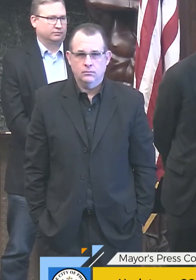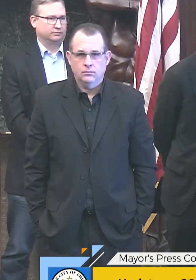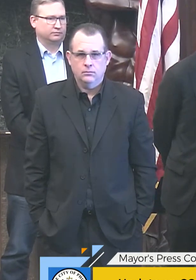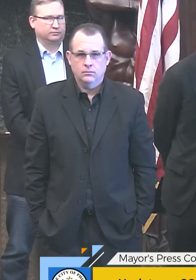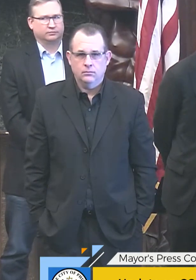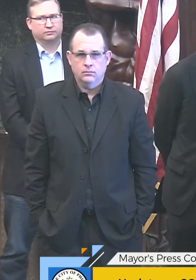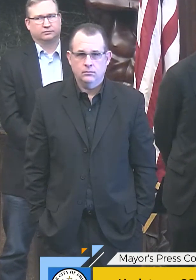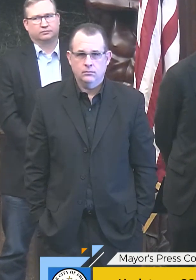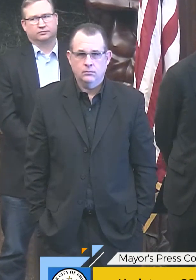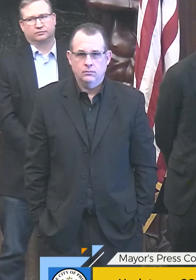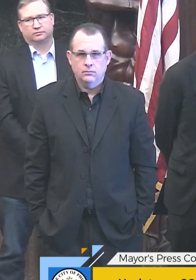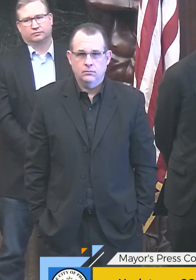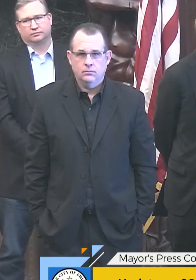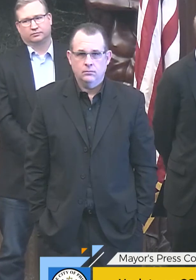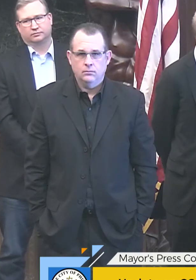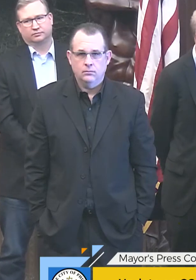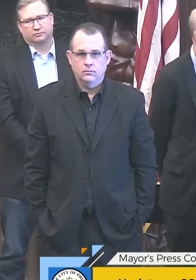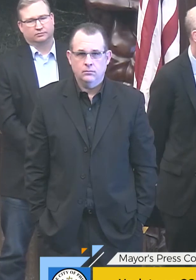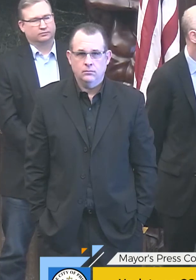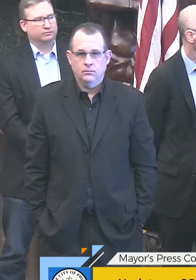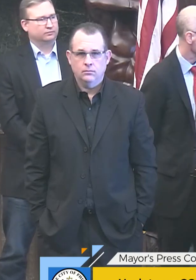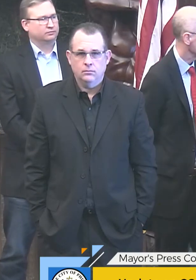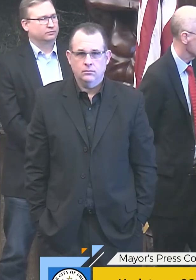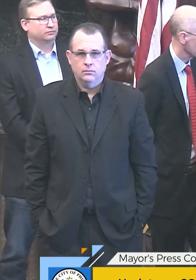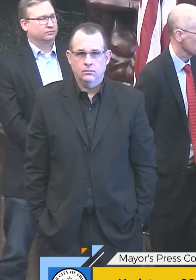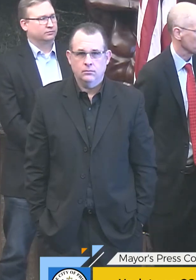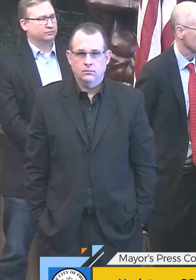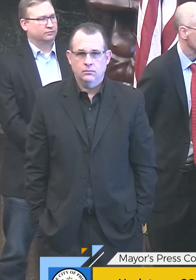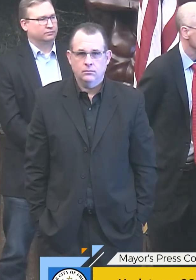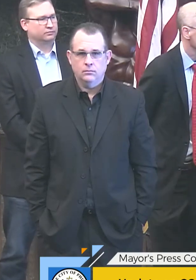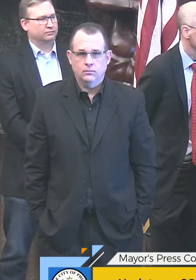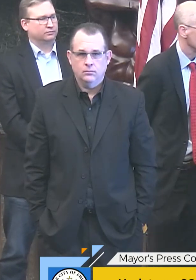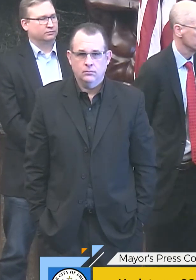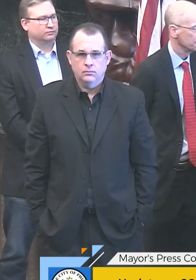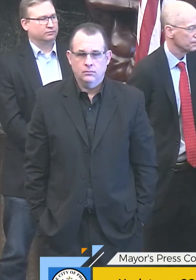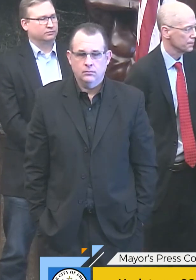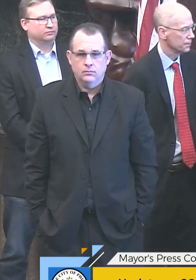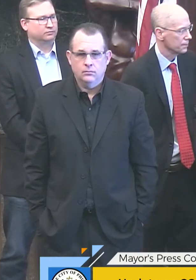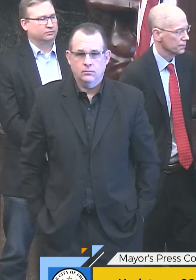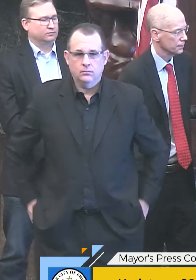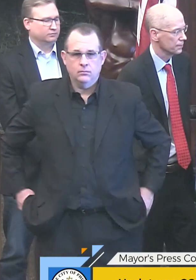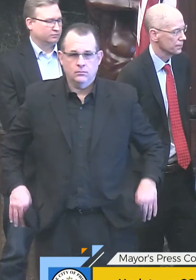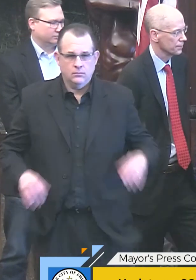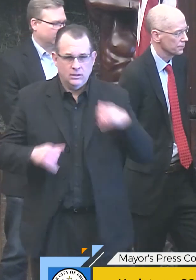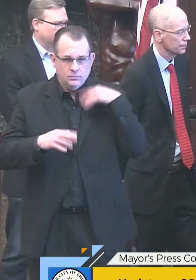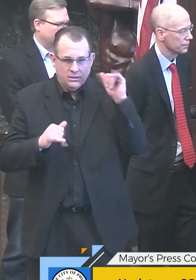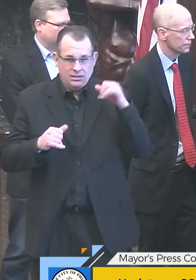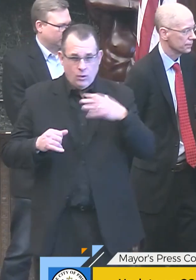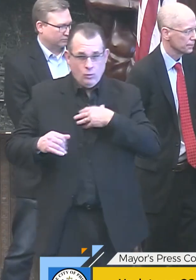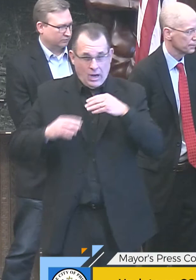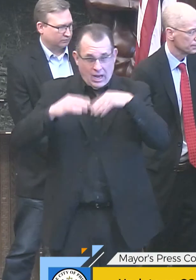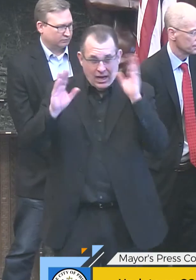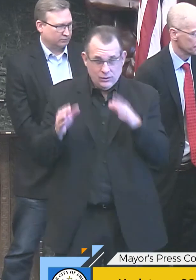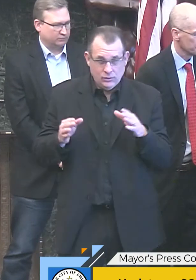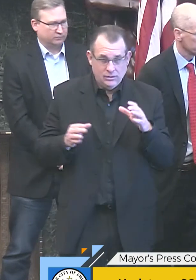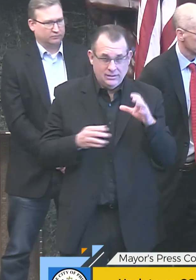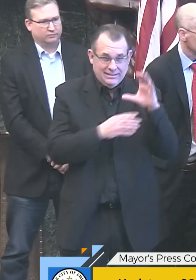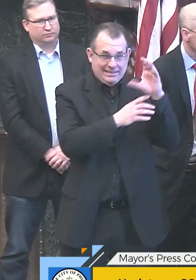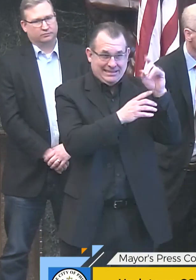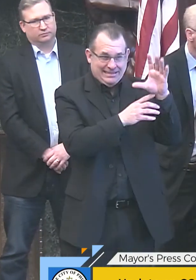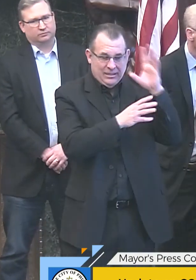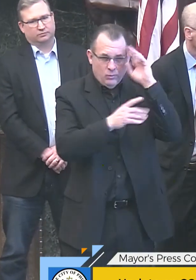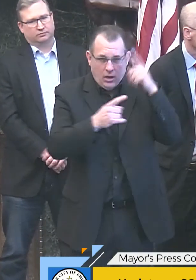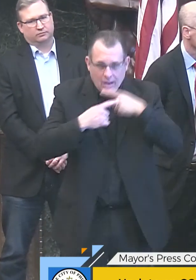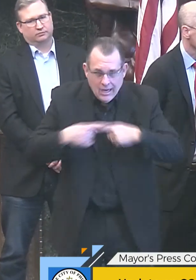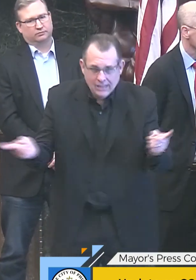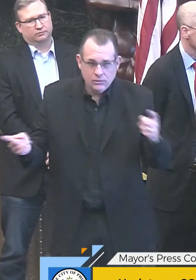en que anuncios se realicen? It is expected that the White House and the CDC will instruct people to wear masks to